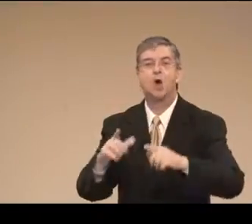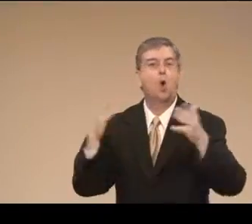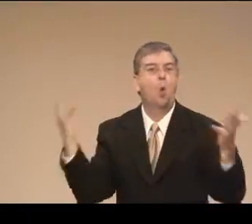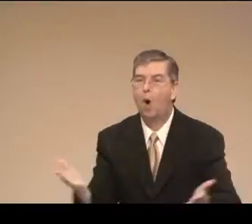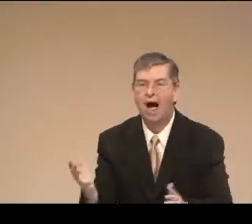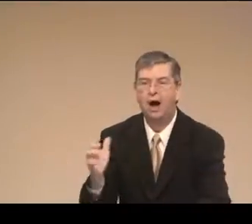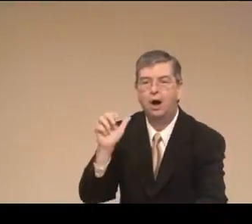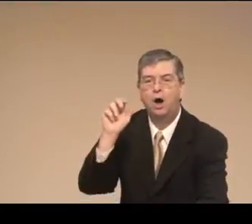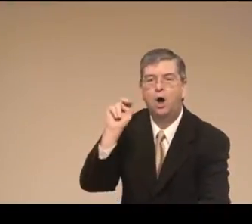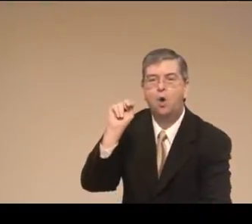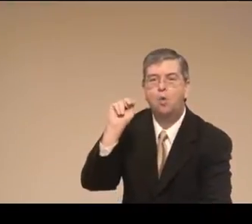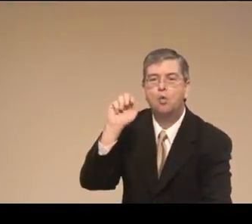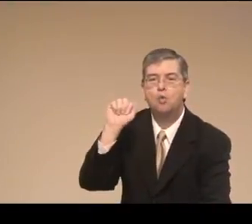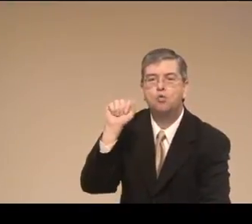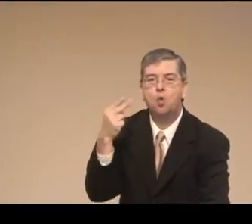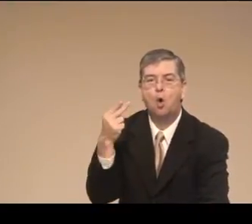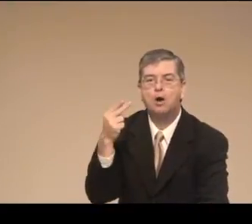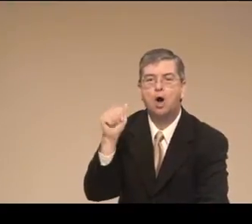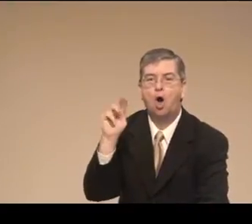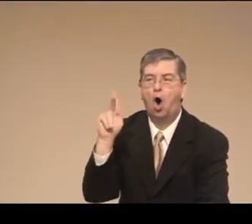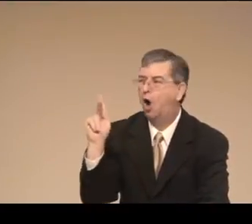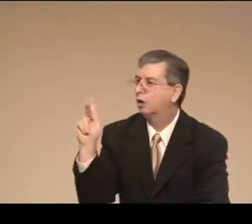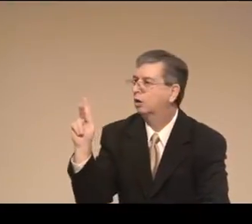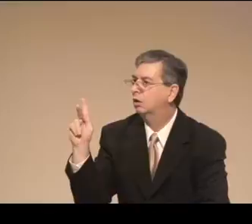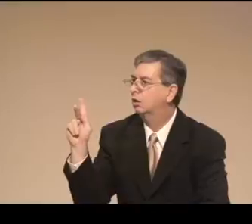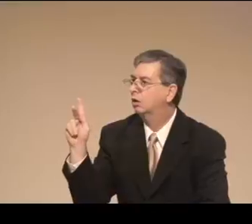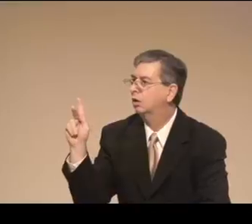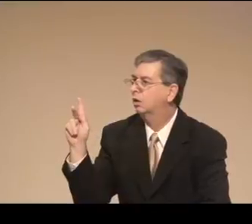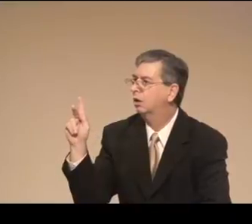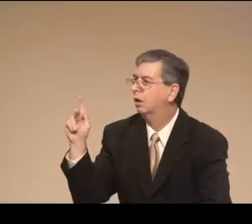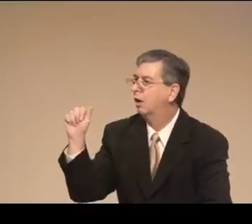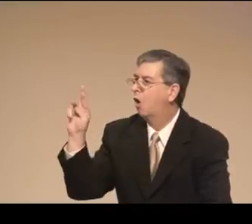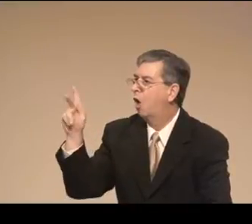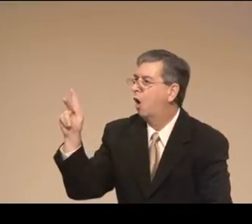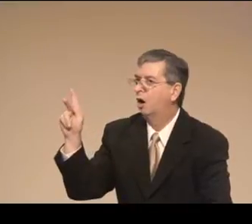I believe it happened. And then Noah's Ark.